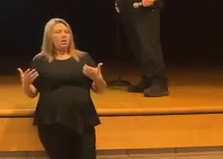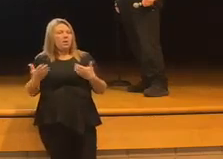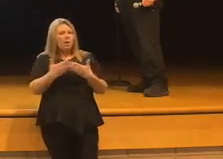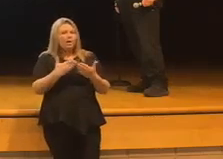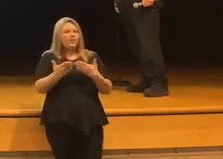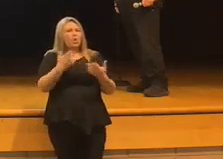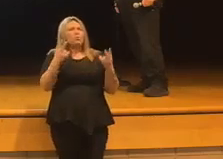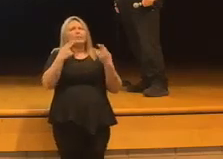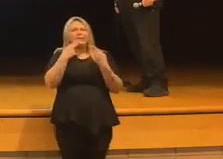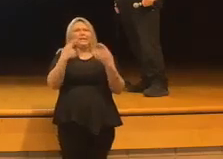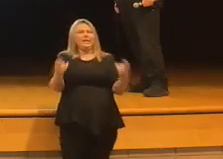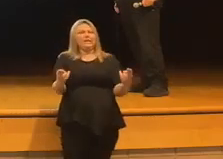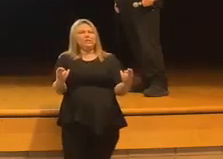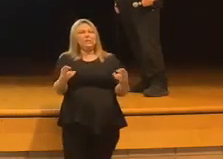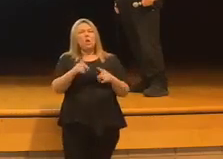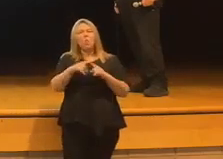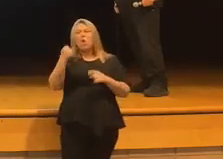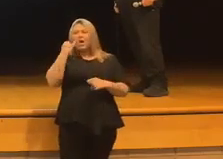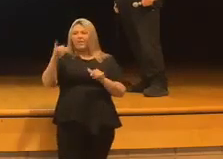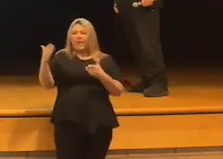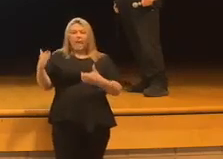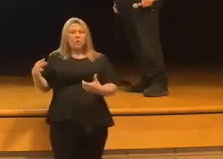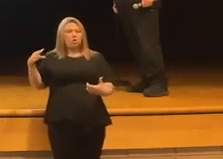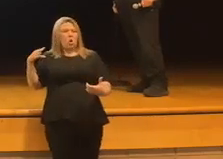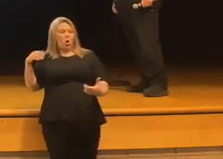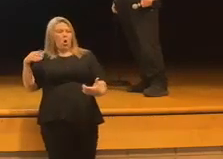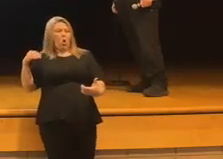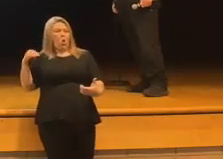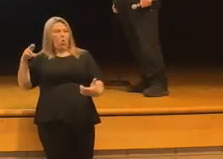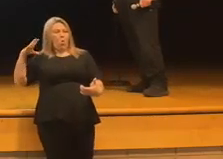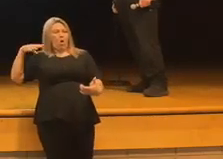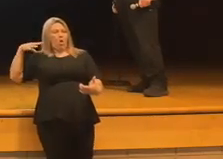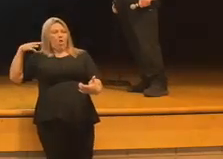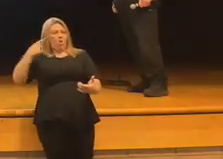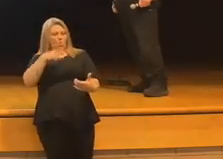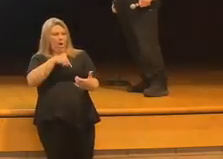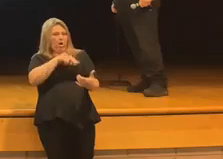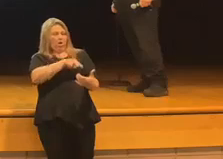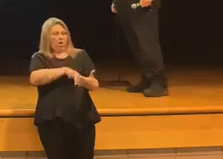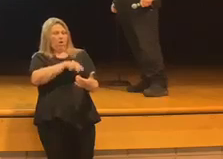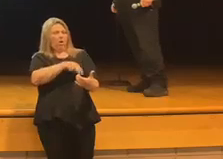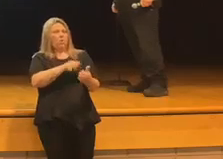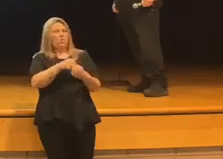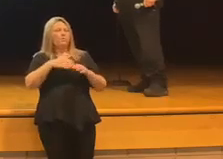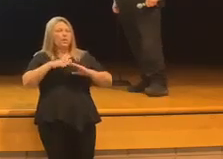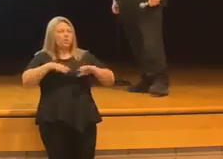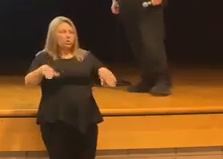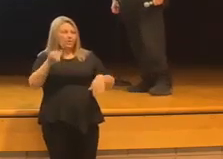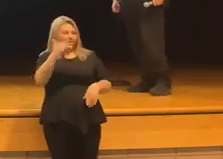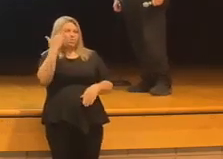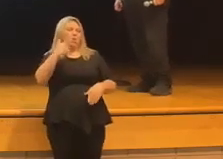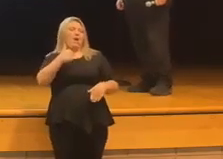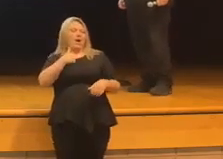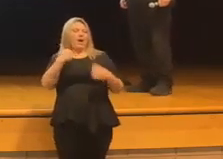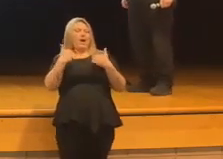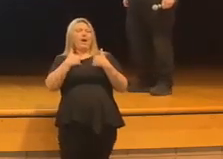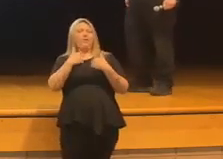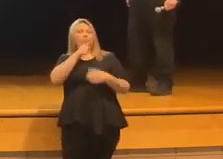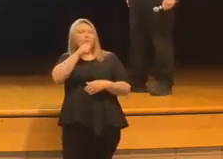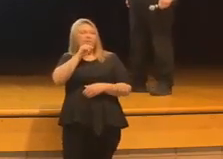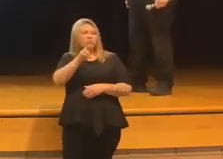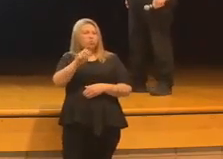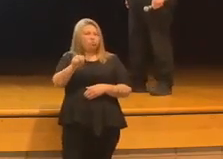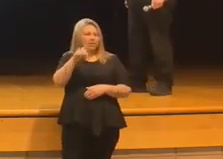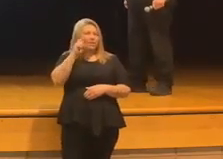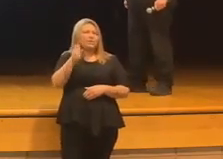their phone and want to take pictures off my phone? So that's why I've got one. I like it. So it's